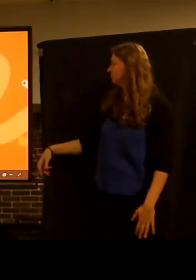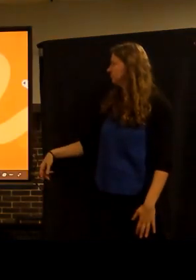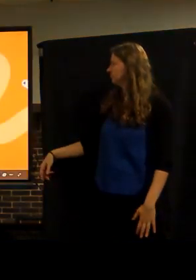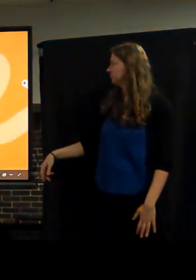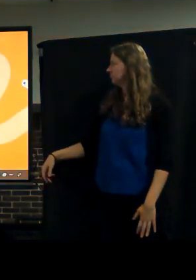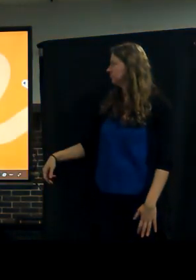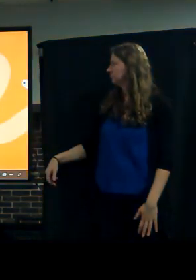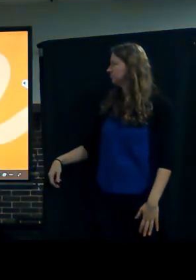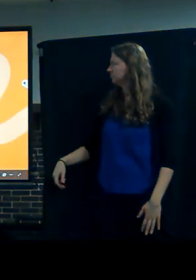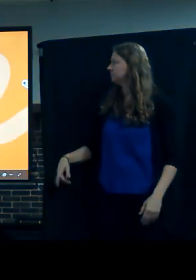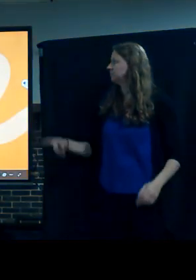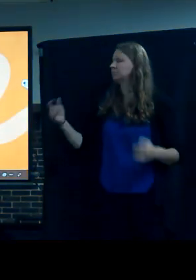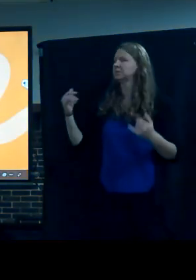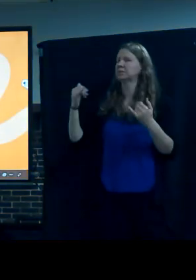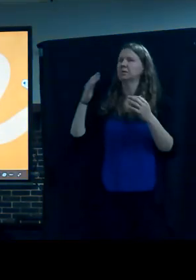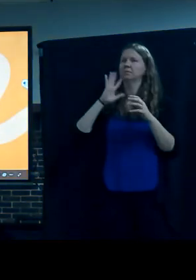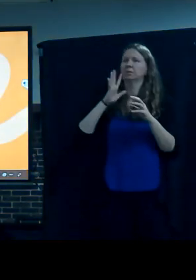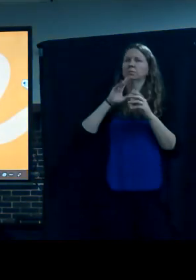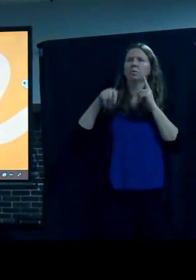them.